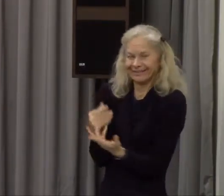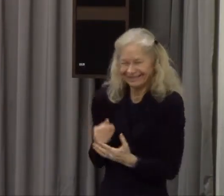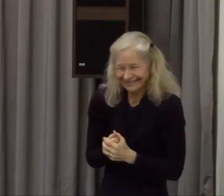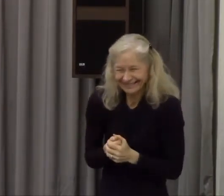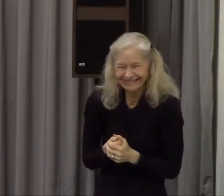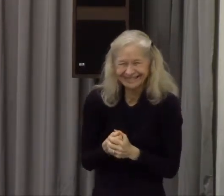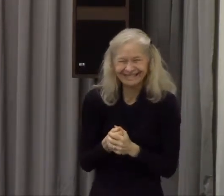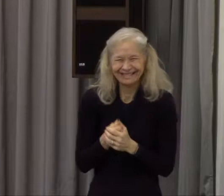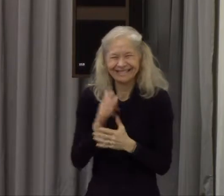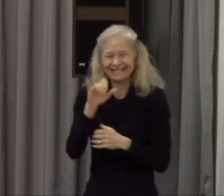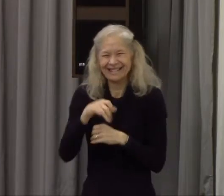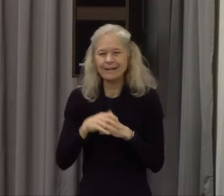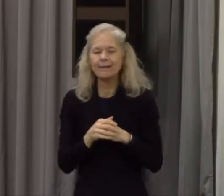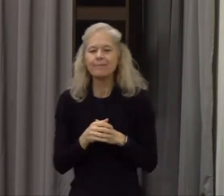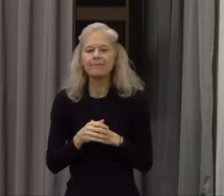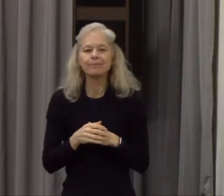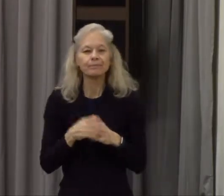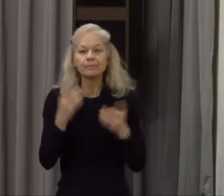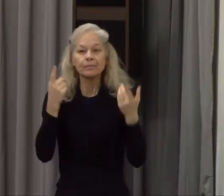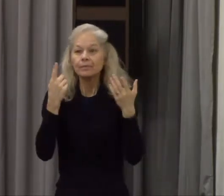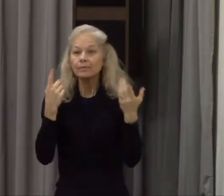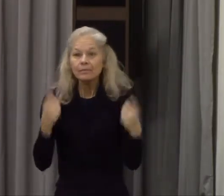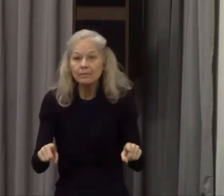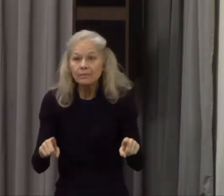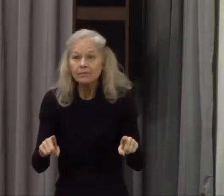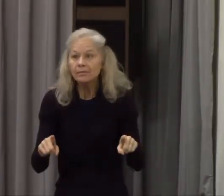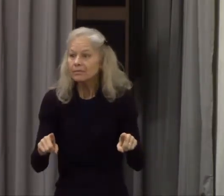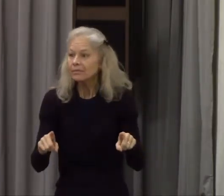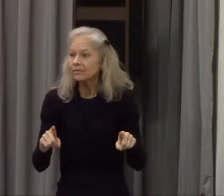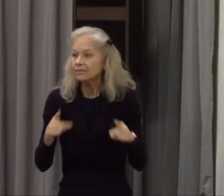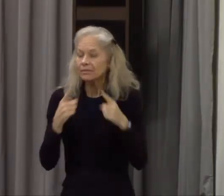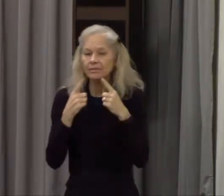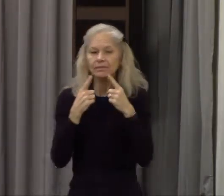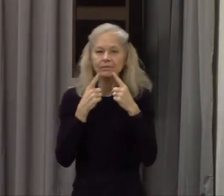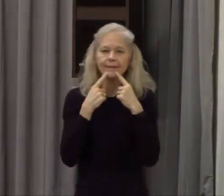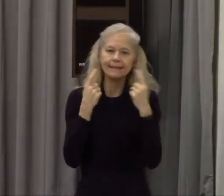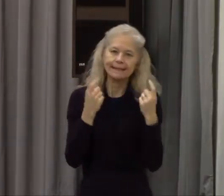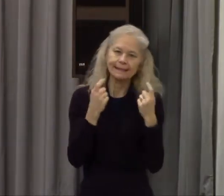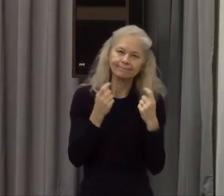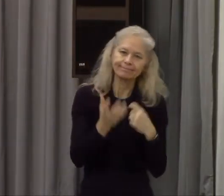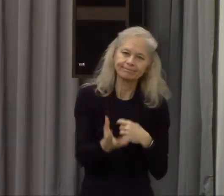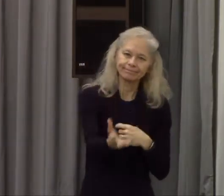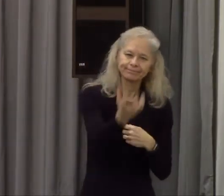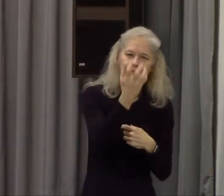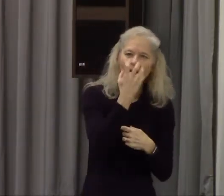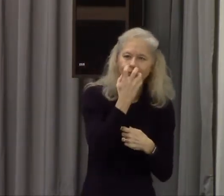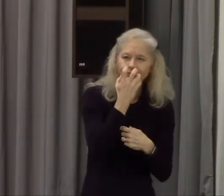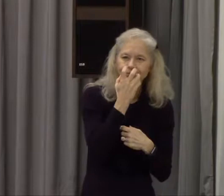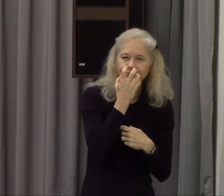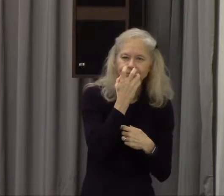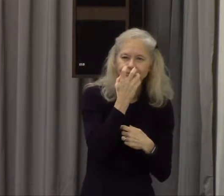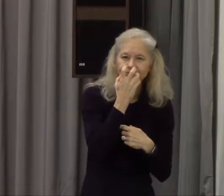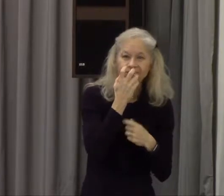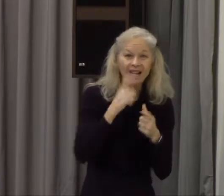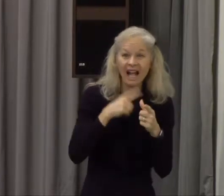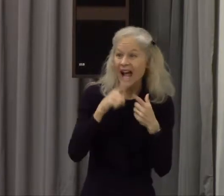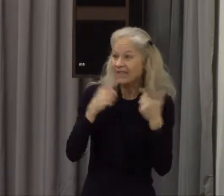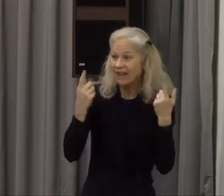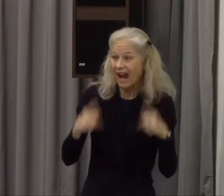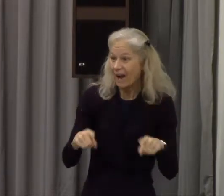sinned. But God had the answer, didn't he? Isn't it wonderful how quickly God showed up with the answer in the Bible?